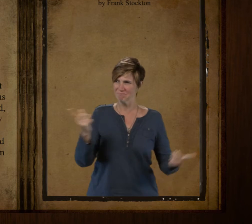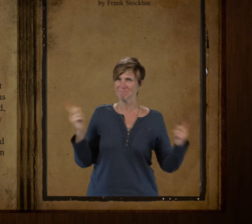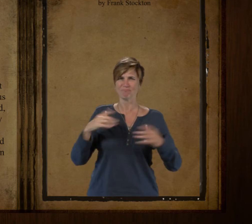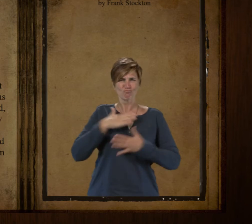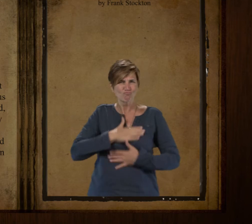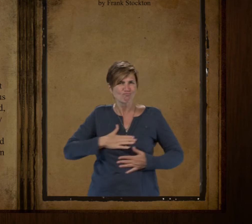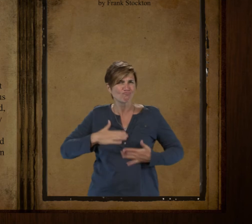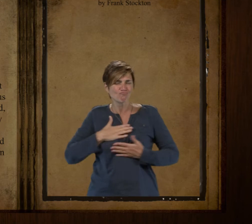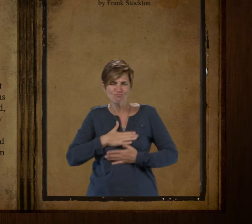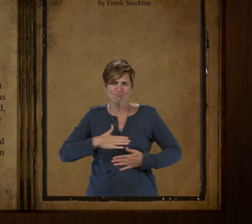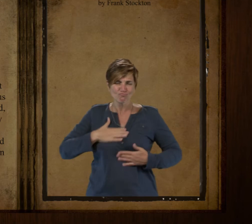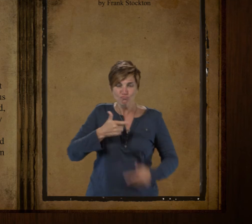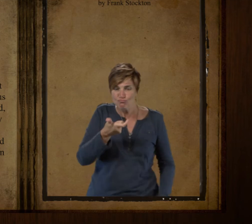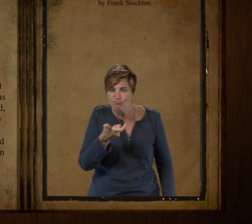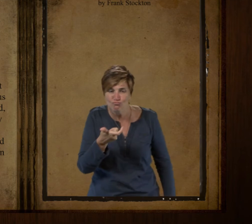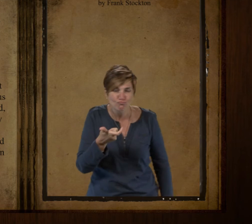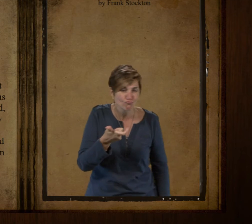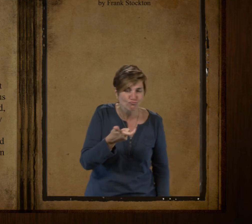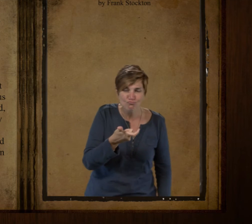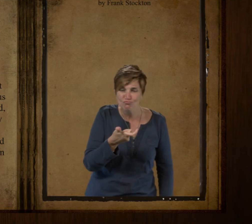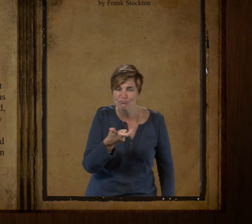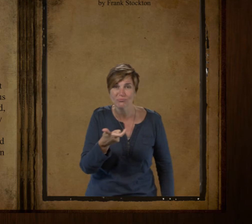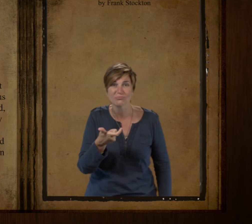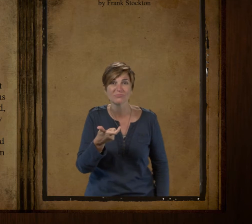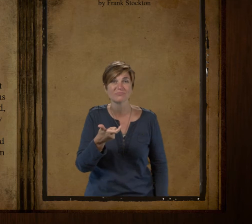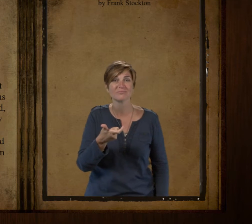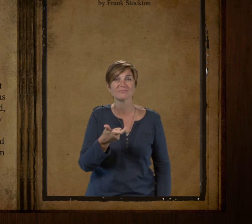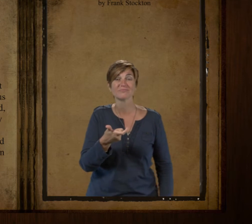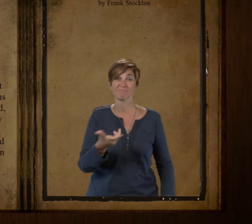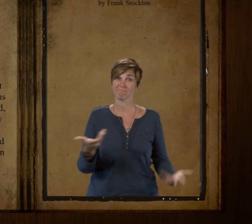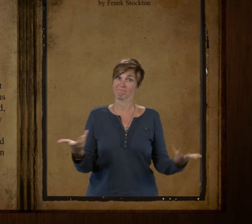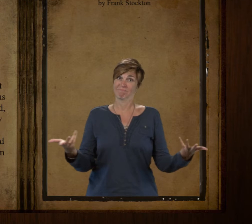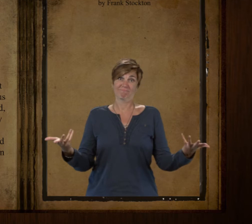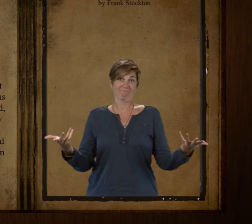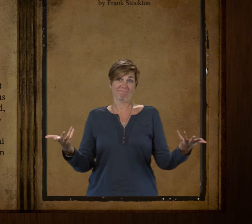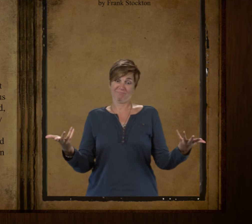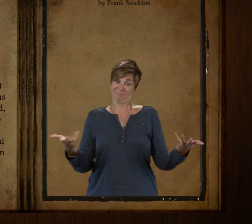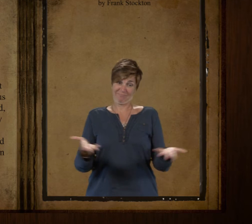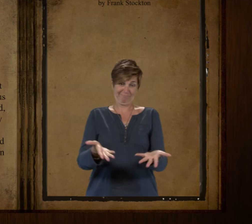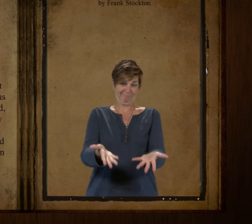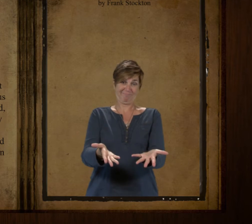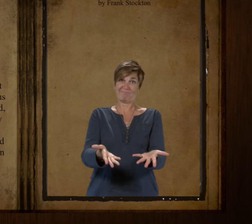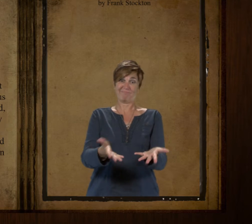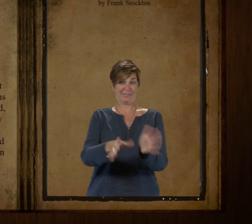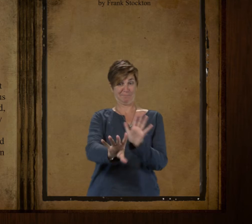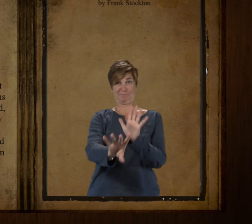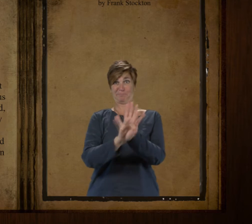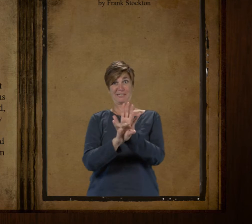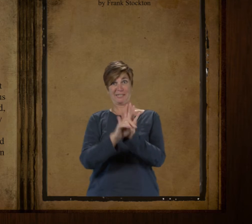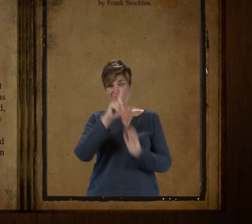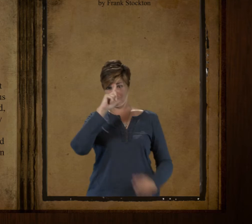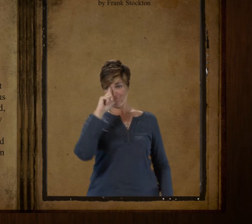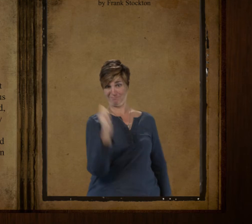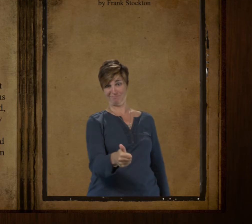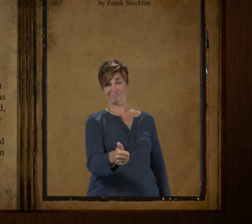unfairness against this plan. For did not the accused person have the whole matter in his own